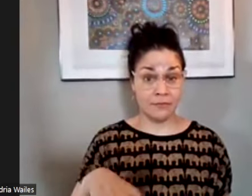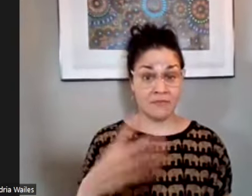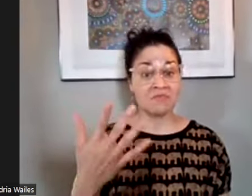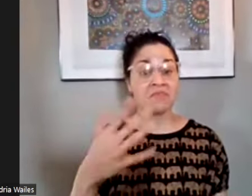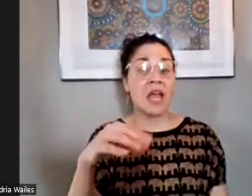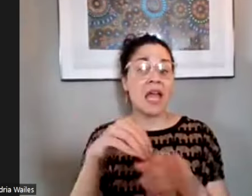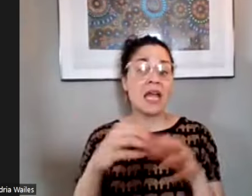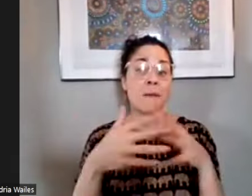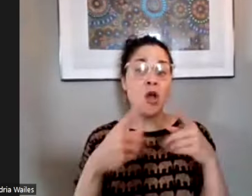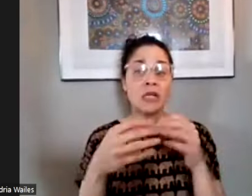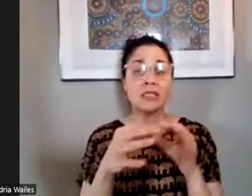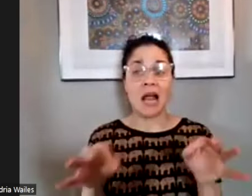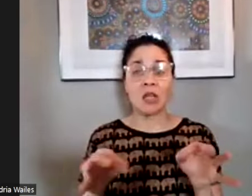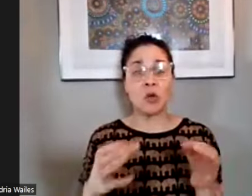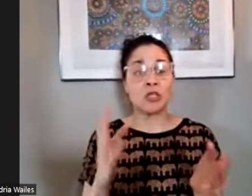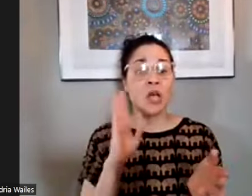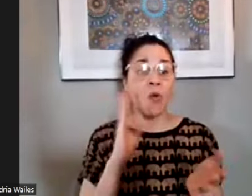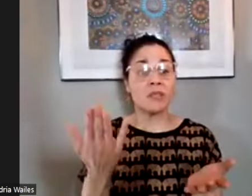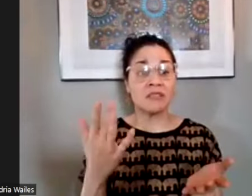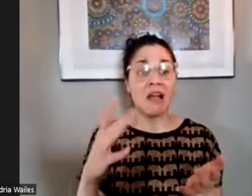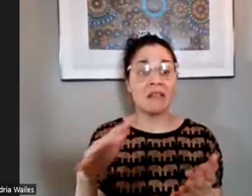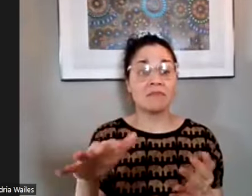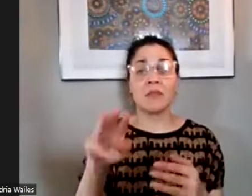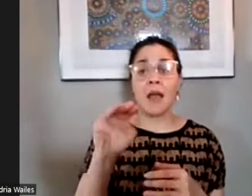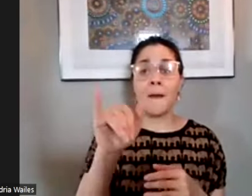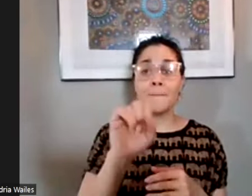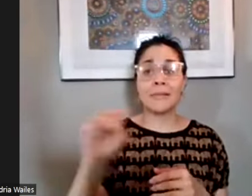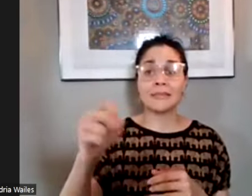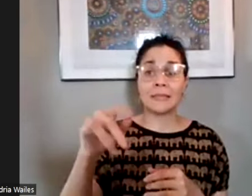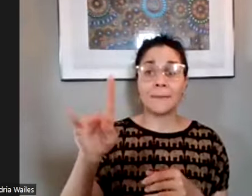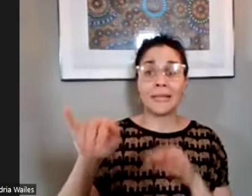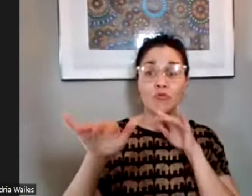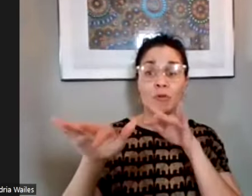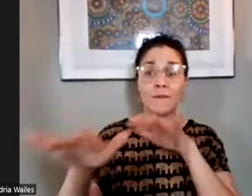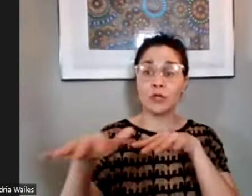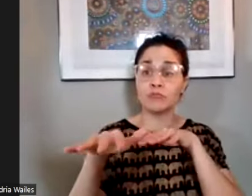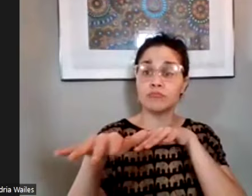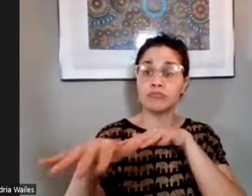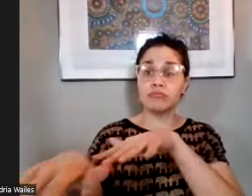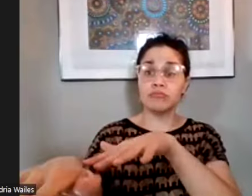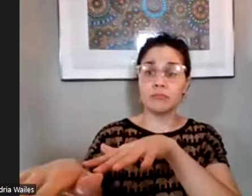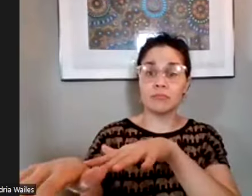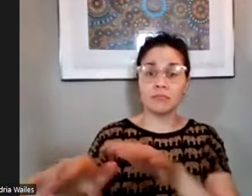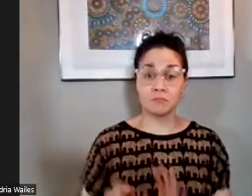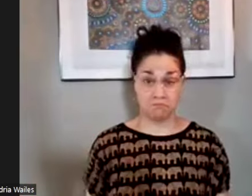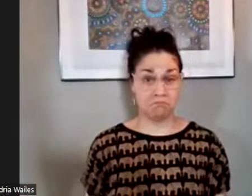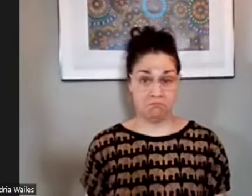in the poem, right? But in American Sign Language, I would say, "Mississippi River, down it goes."